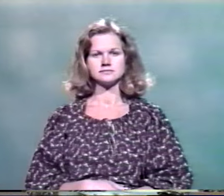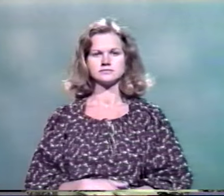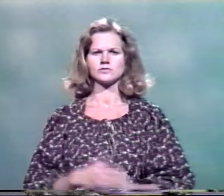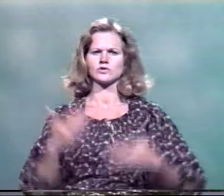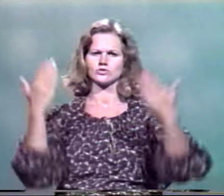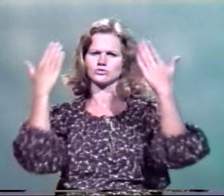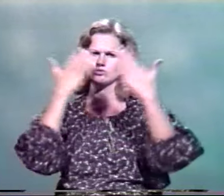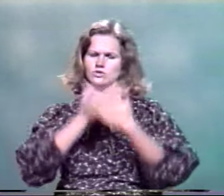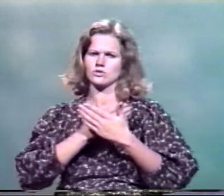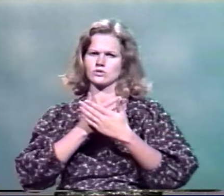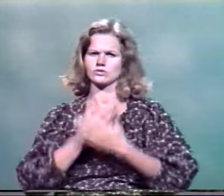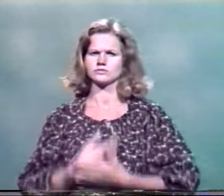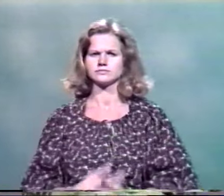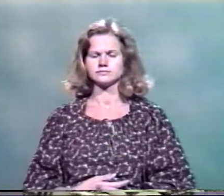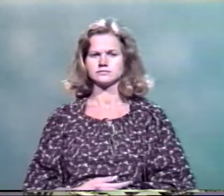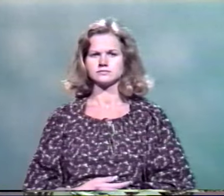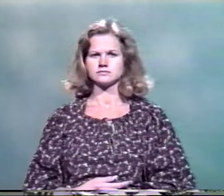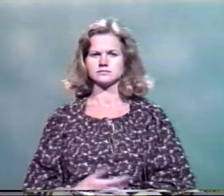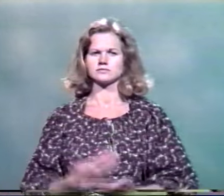Dark. Dark.